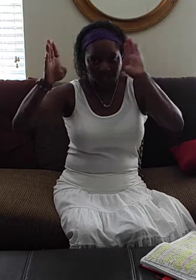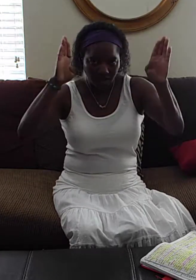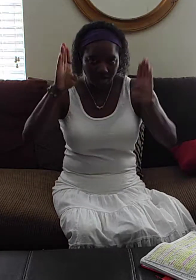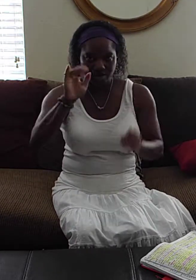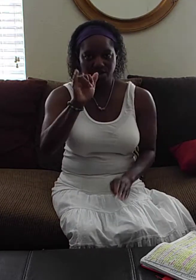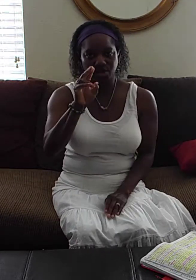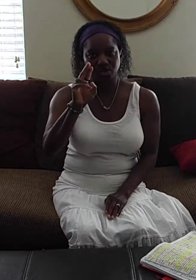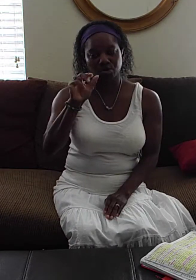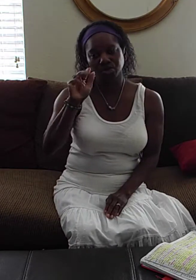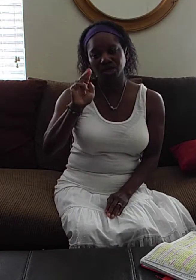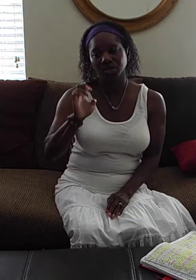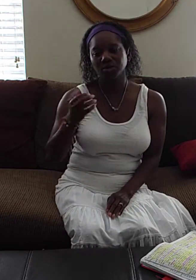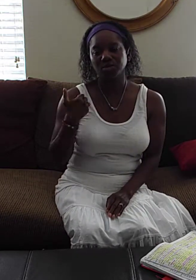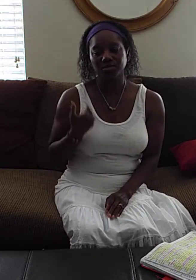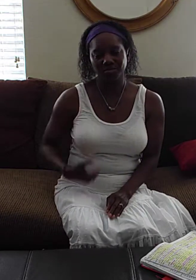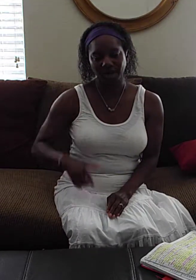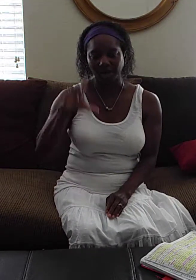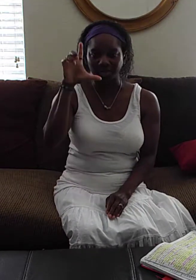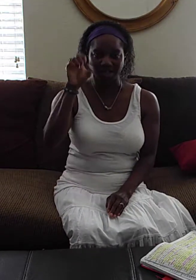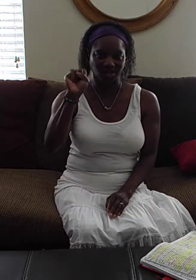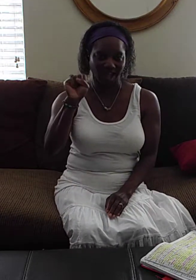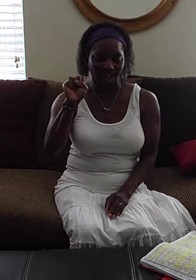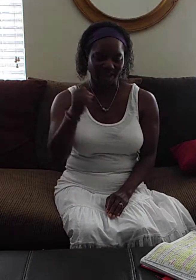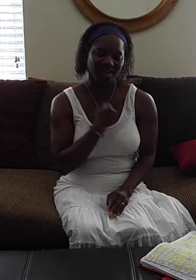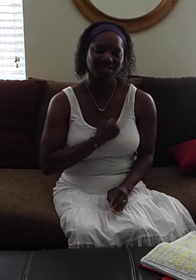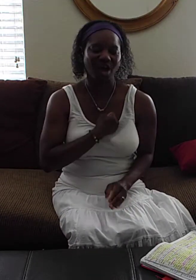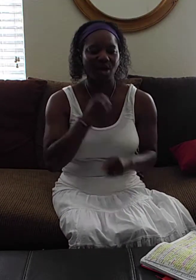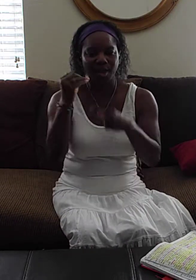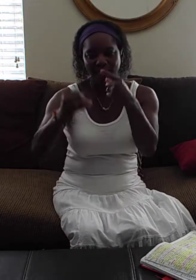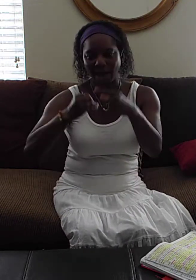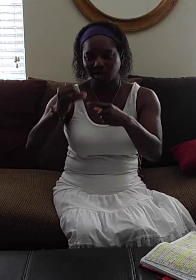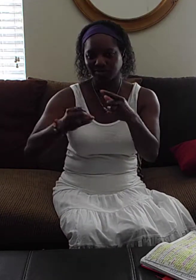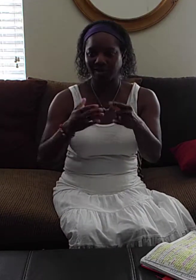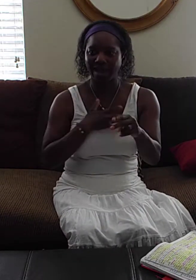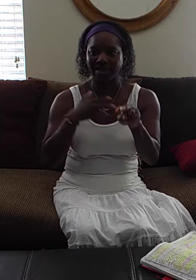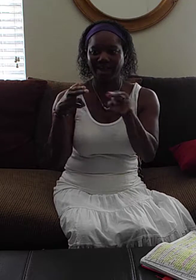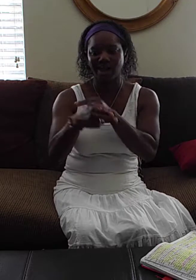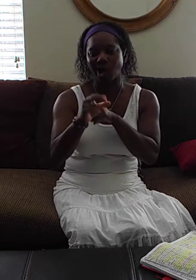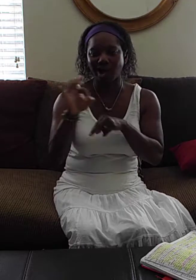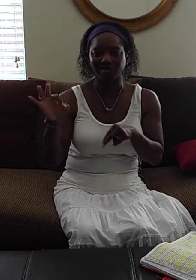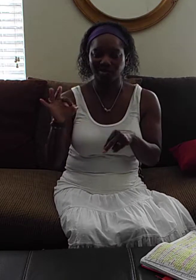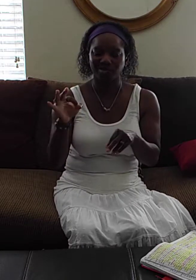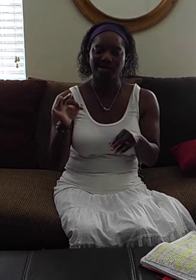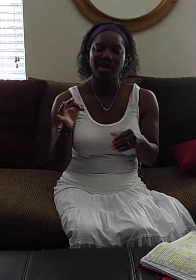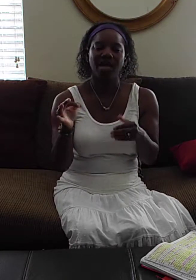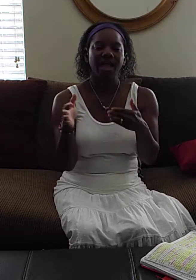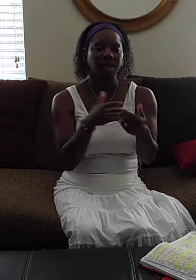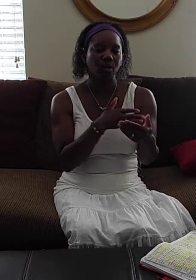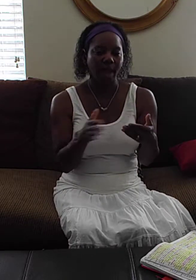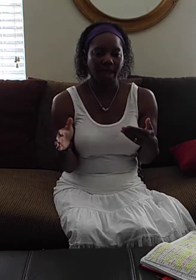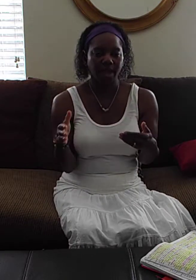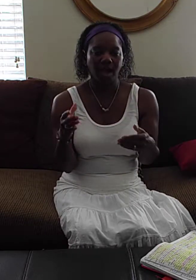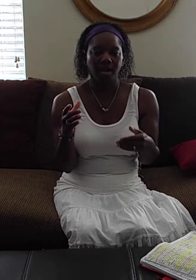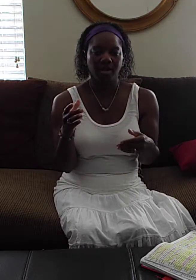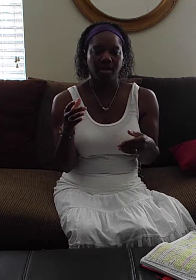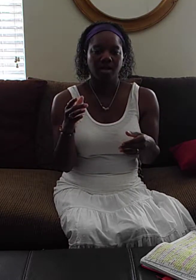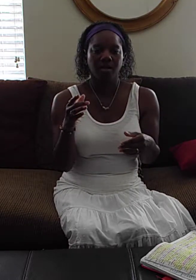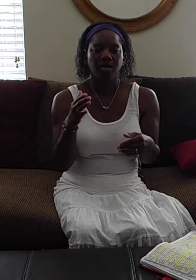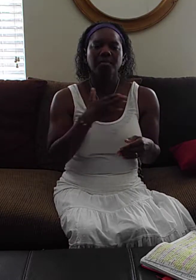Hello, YouTube. I'm Lachey. Sorry about my cutoff. Anyway,